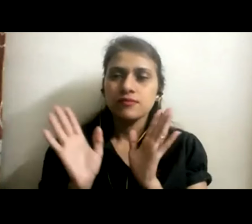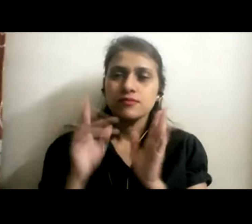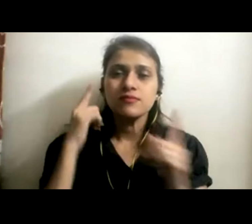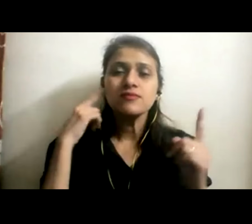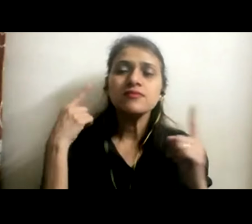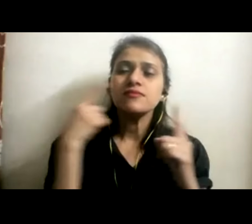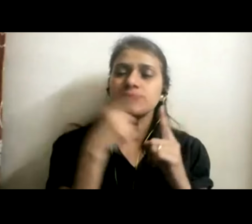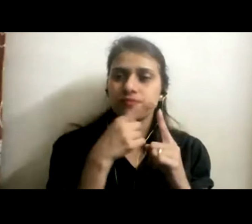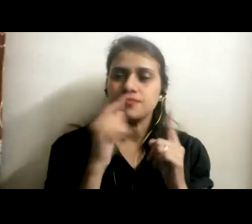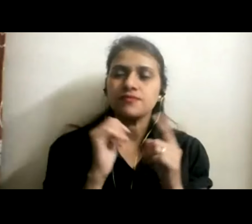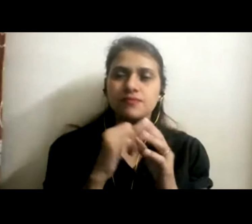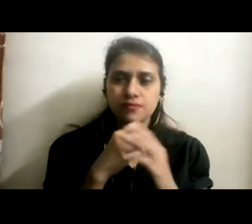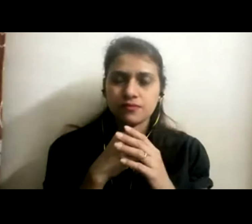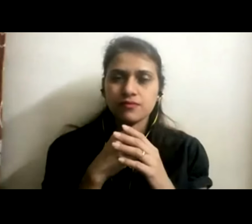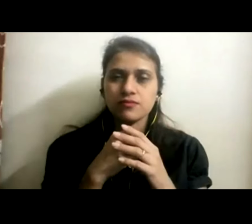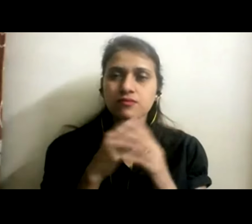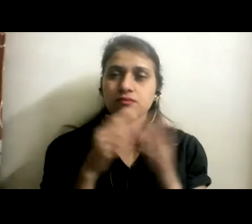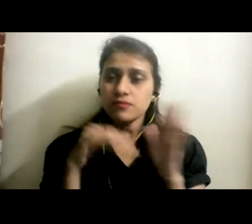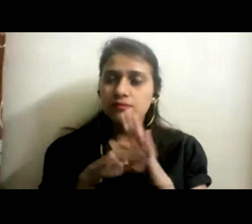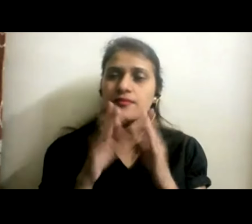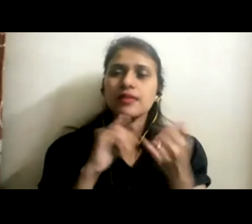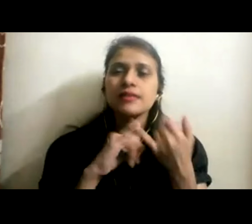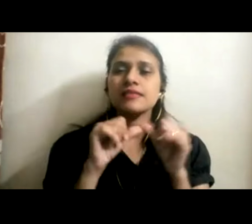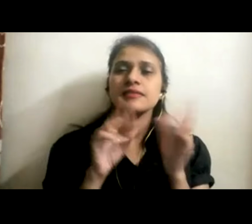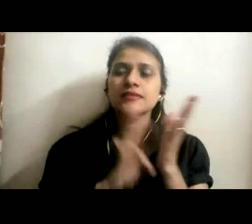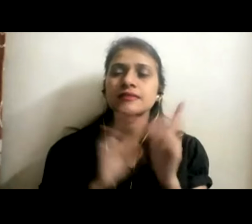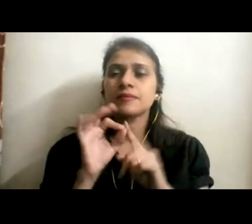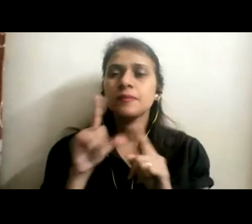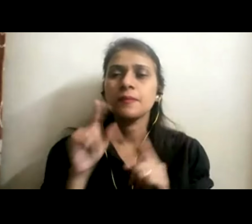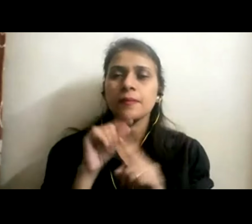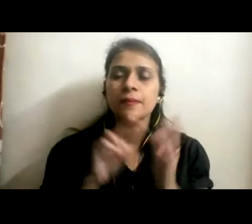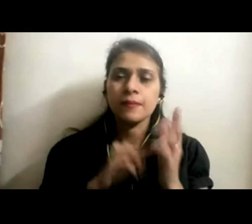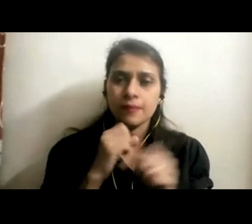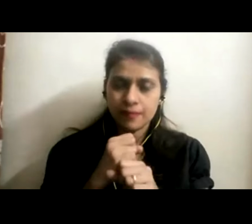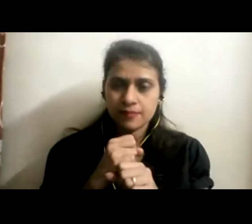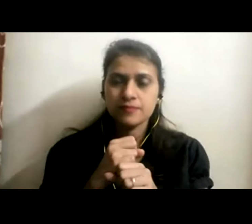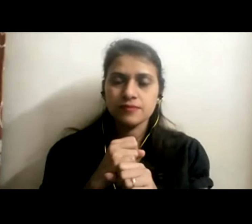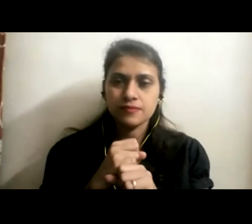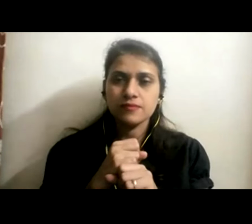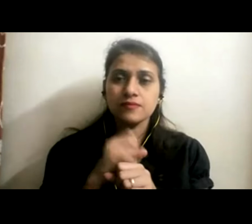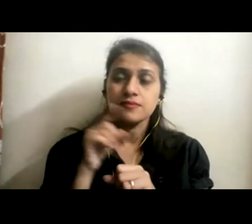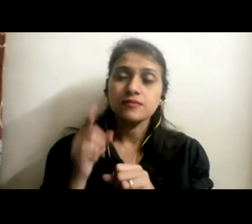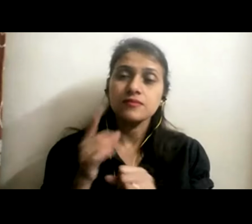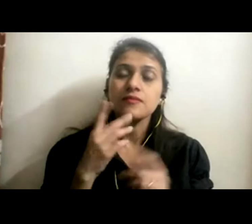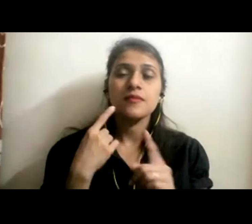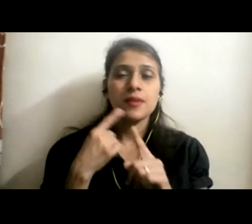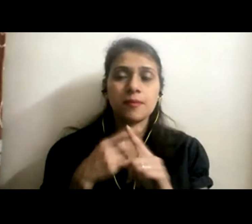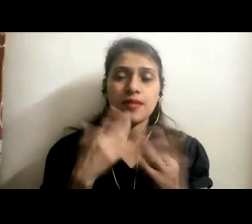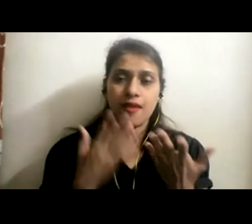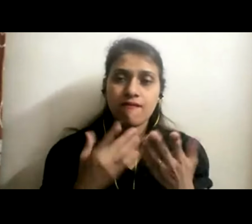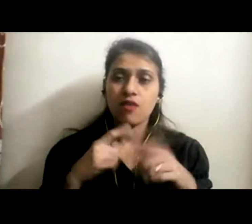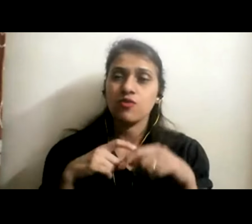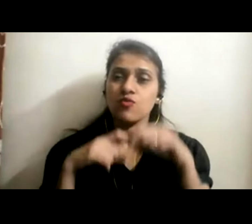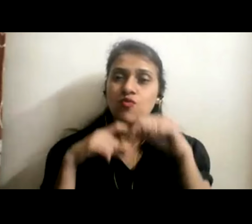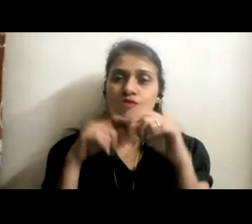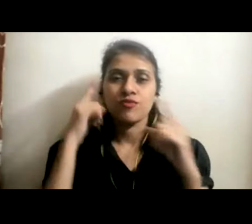is not to go into the types of sampling, because the samplings also differ for your quantitative